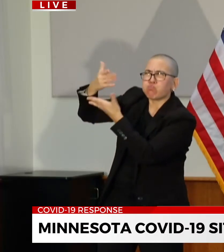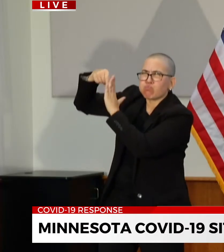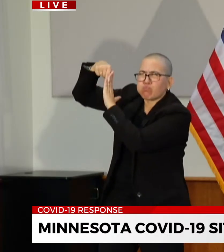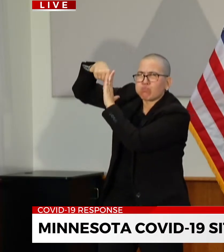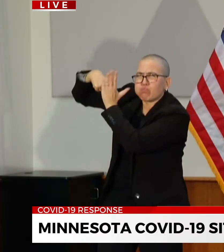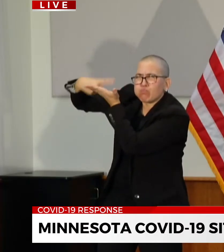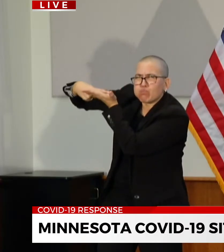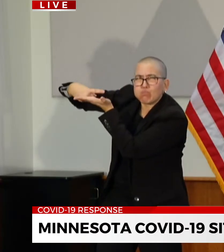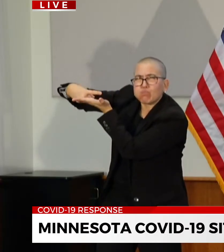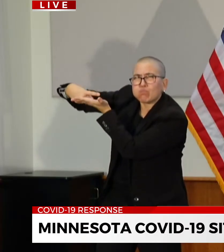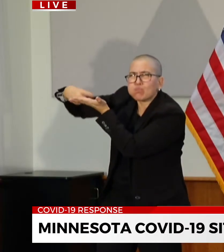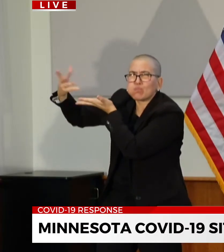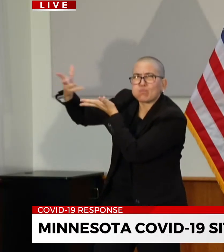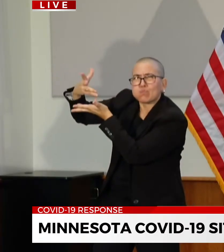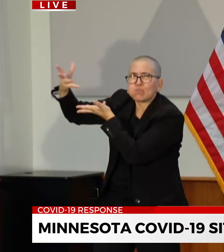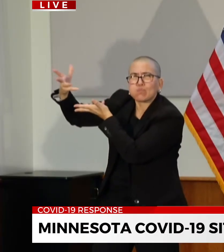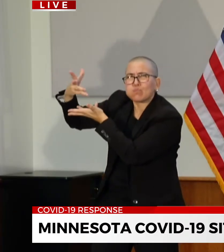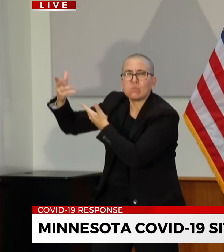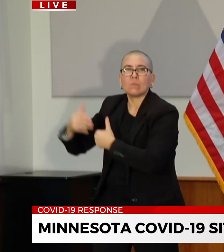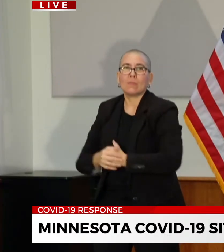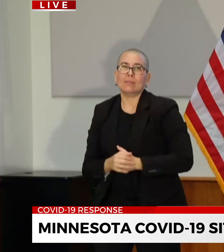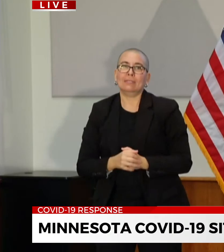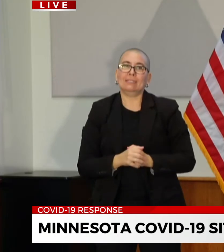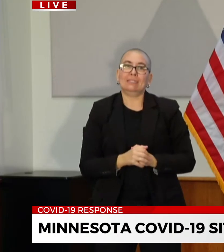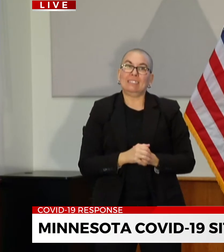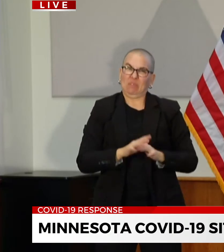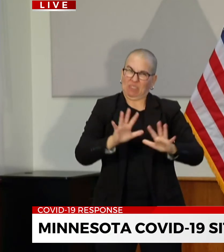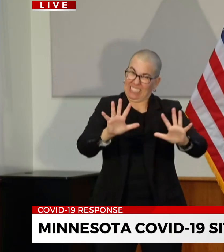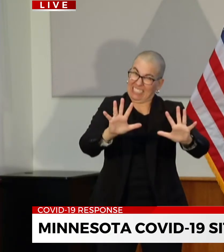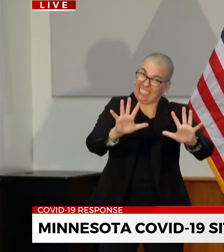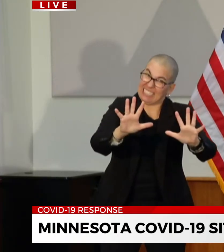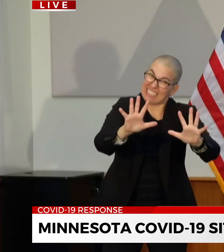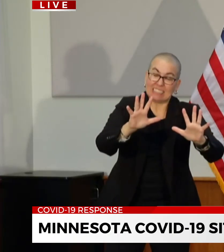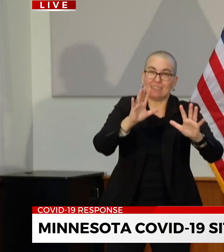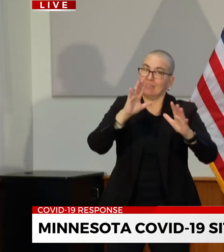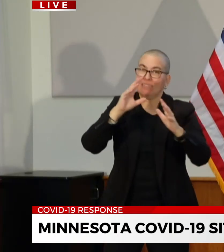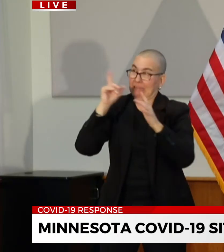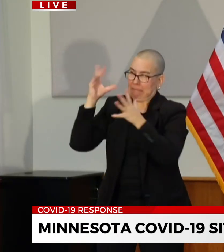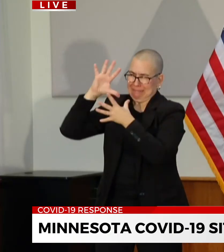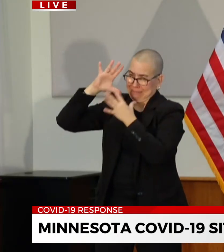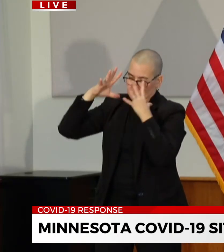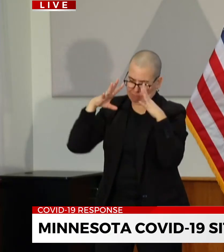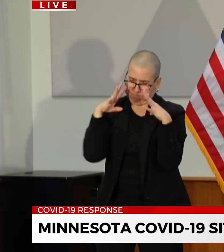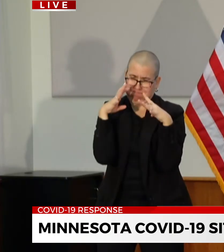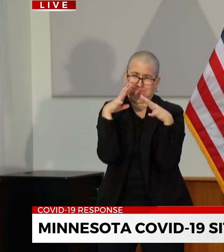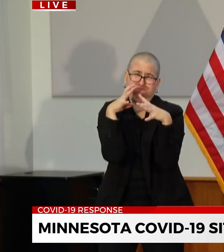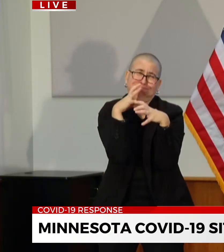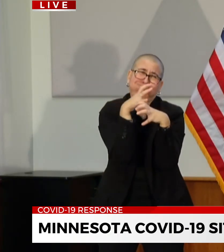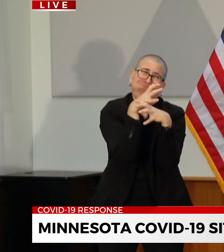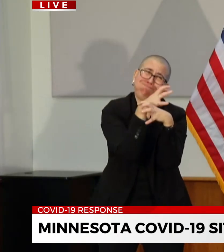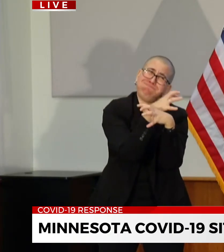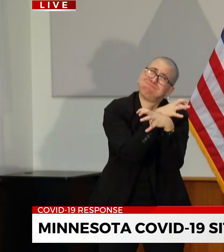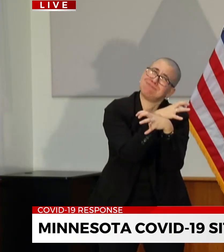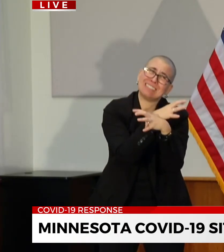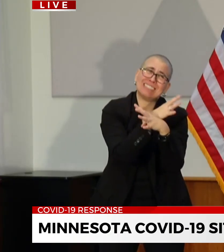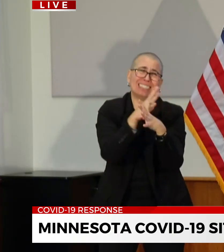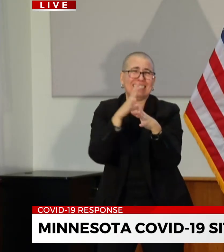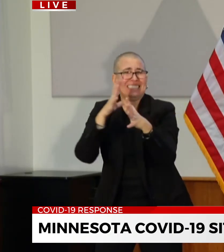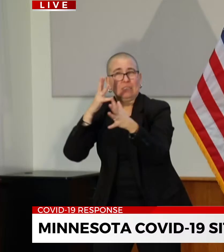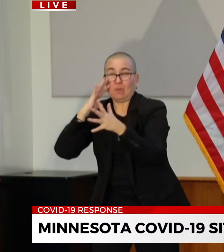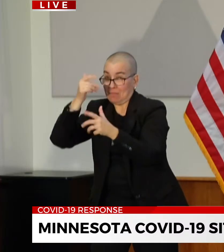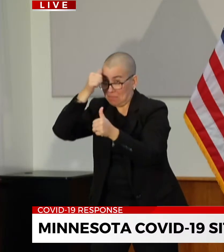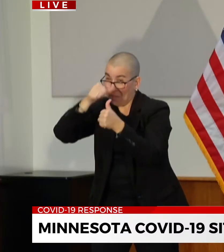public of where this is at. Again, this is highly complex in terms of the supply chain, the distribution, the ultra-cold